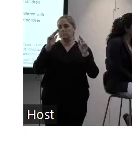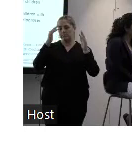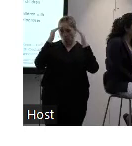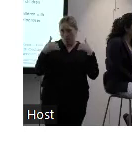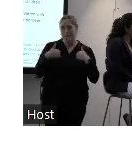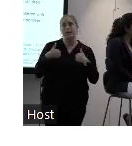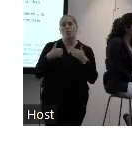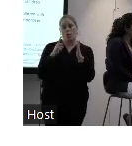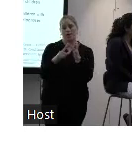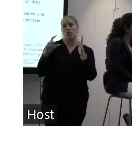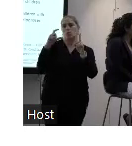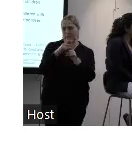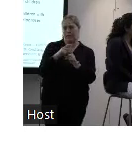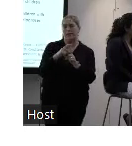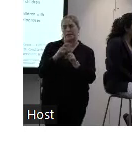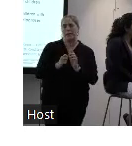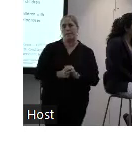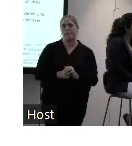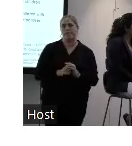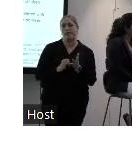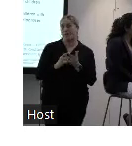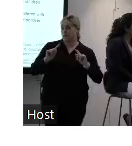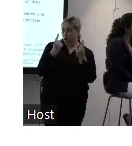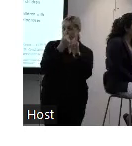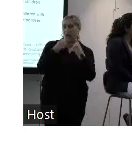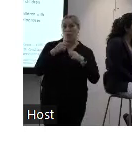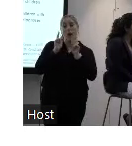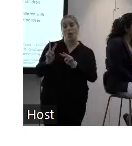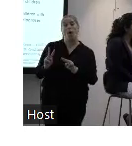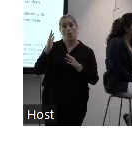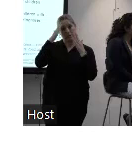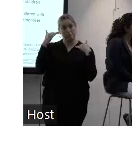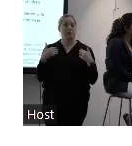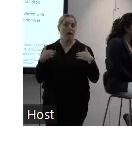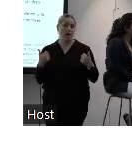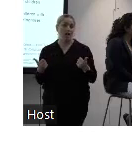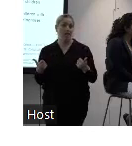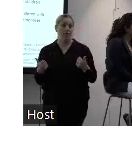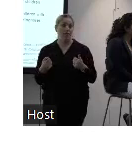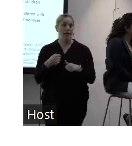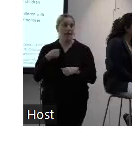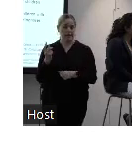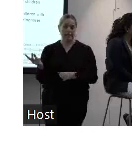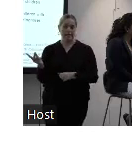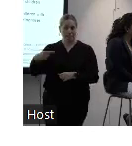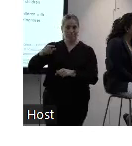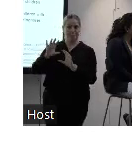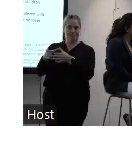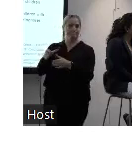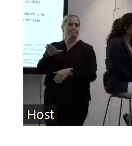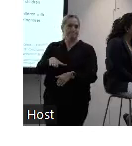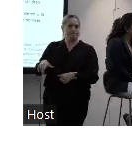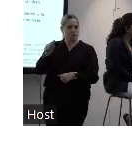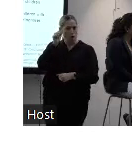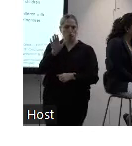looked at mental health because we know that's a very common need. And what we found when we conducted a